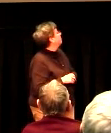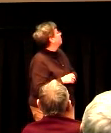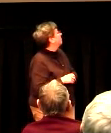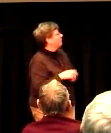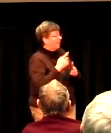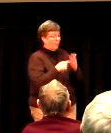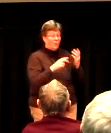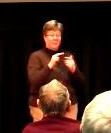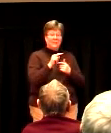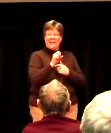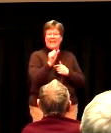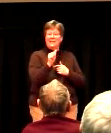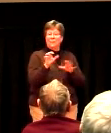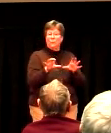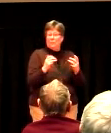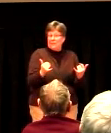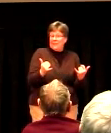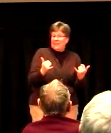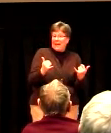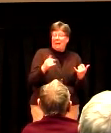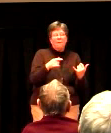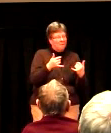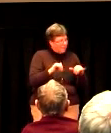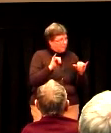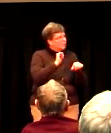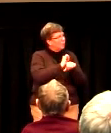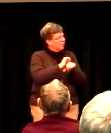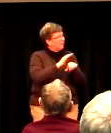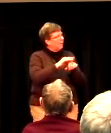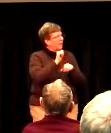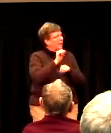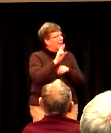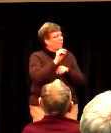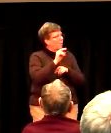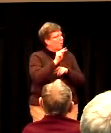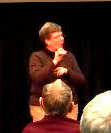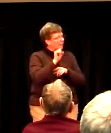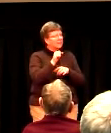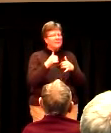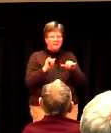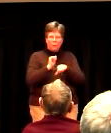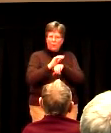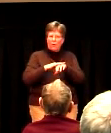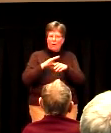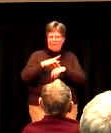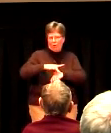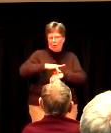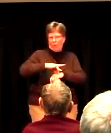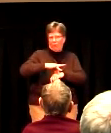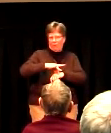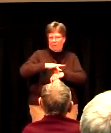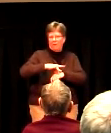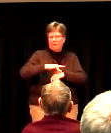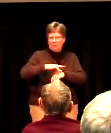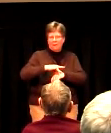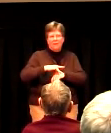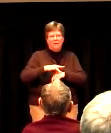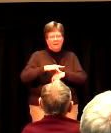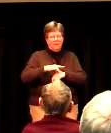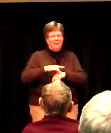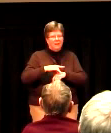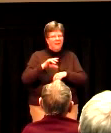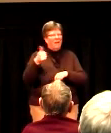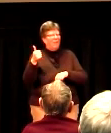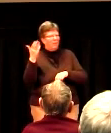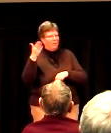What is NASA doing today? They're still working on aeronautics, and they're still working on the Earth. Dr. Running will talk to you a whole lot more about